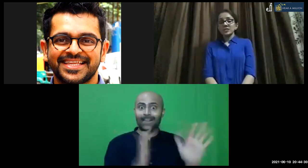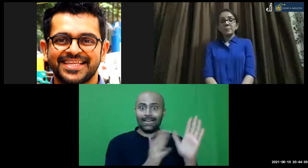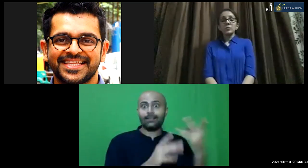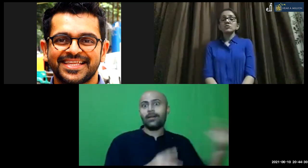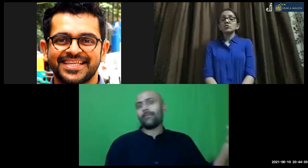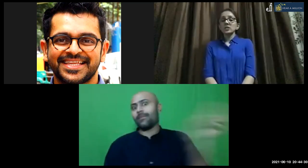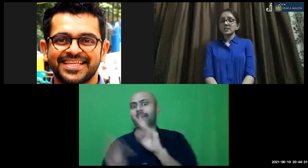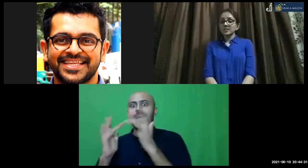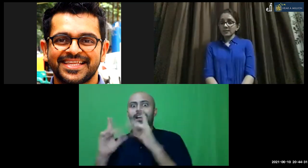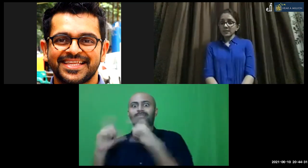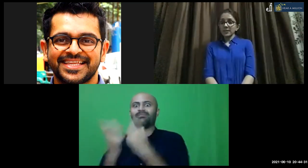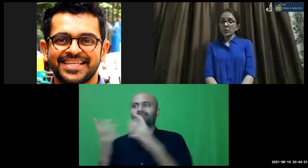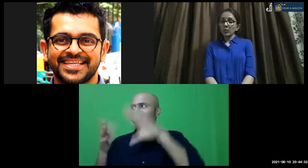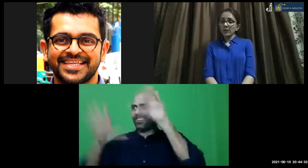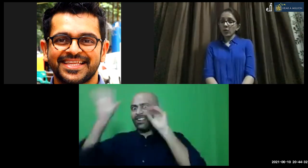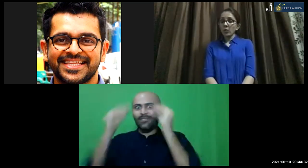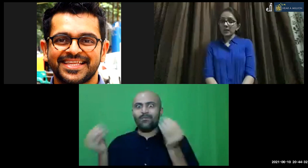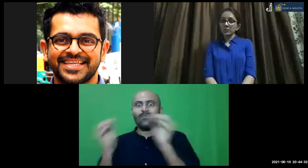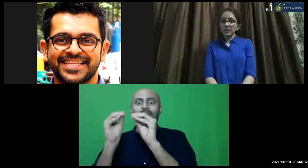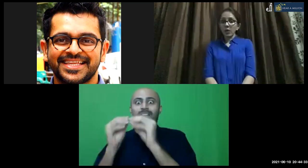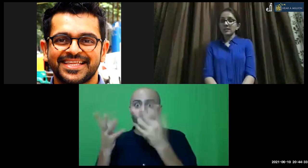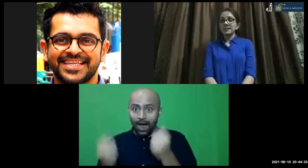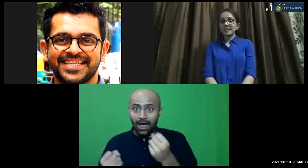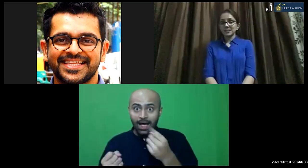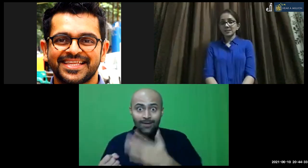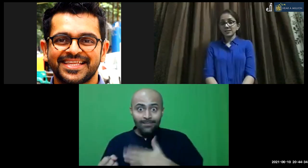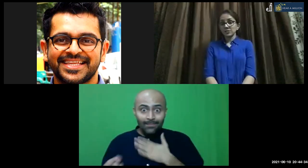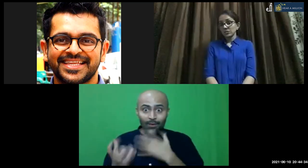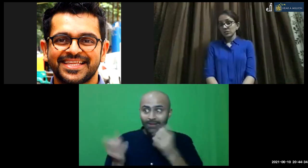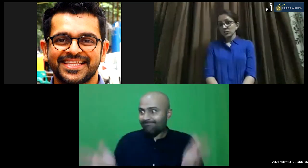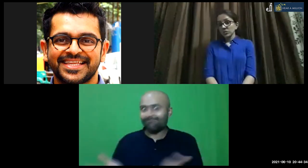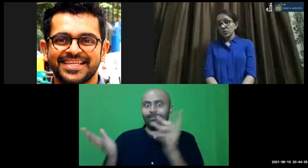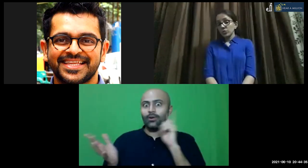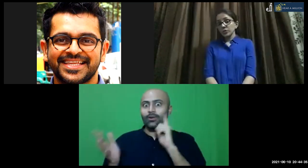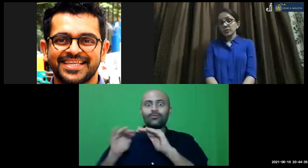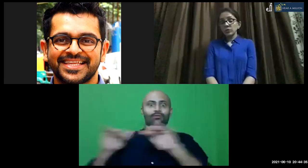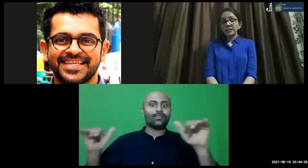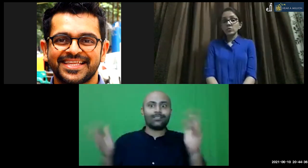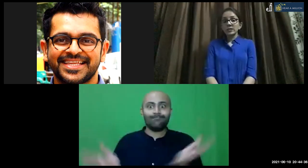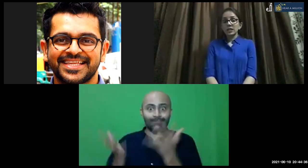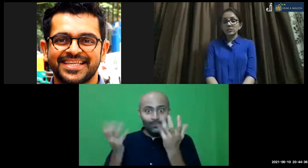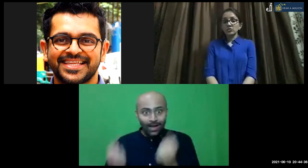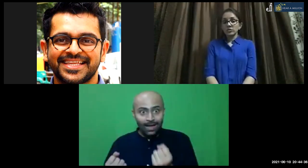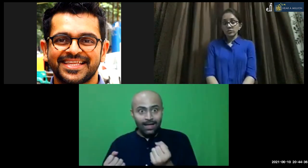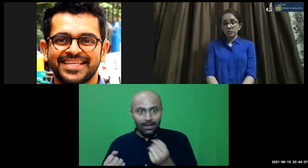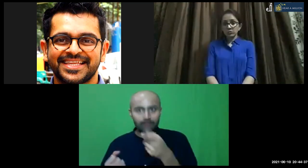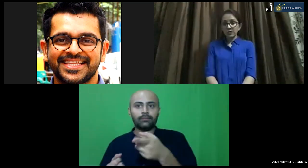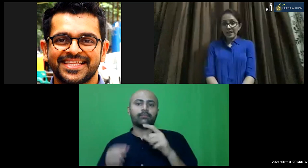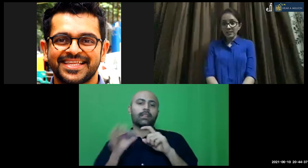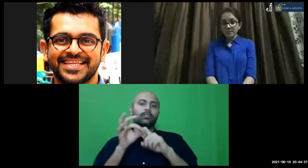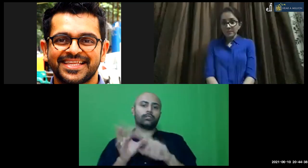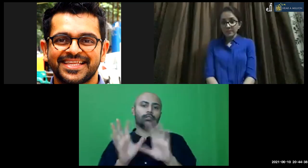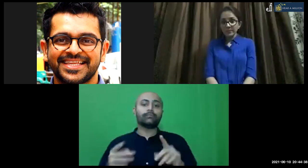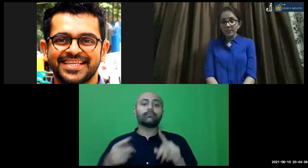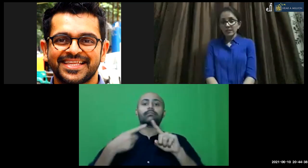For example, when your school is done and you go back home and you take online classes, would you be willing to encourage children to do